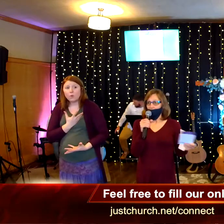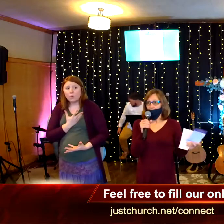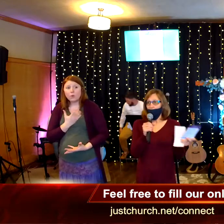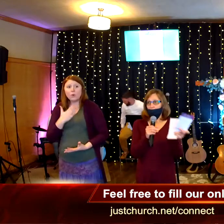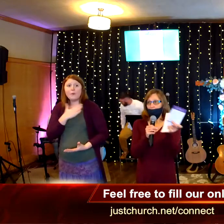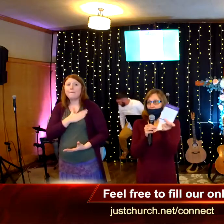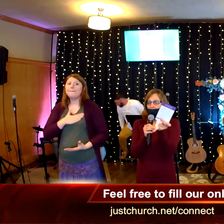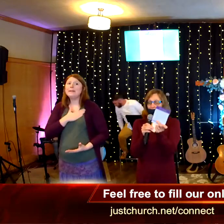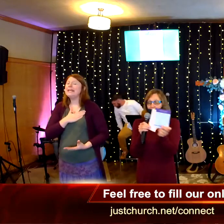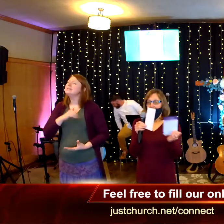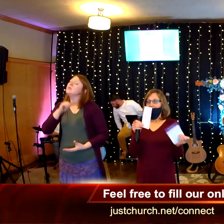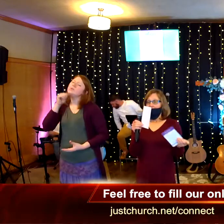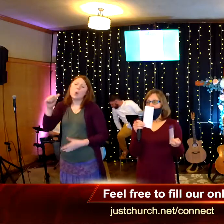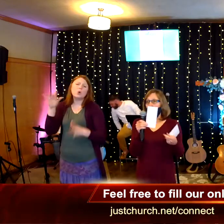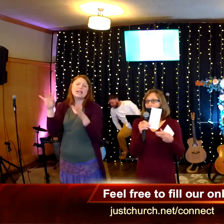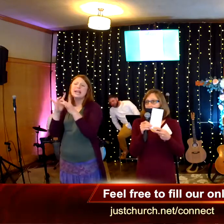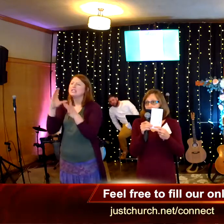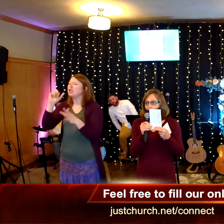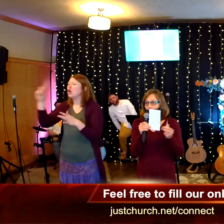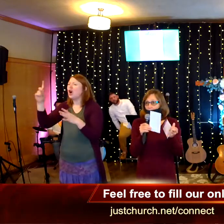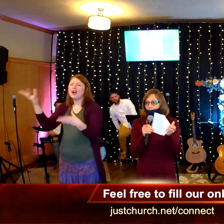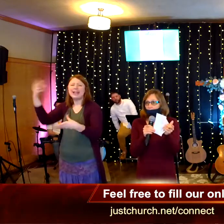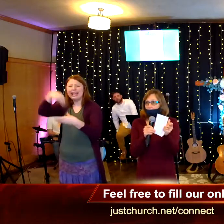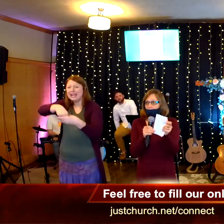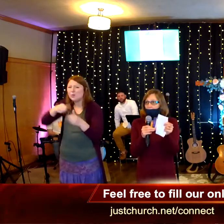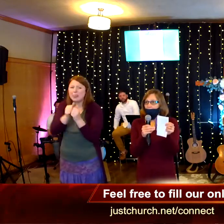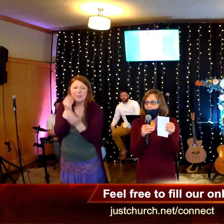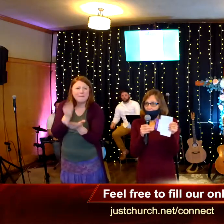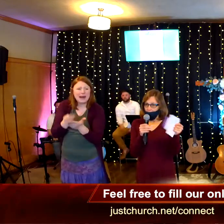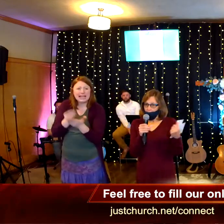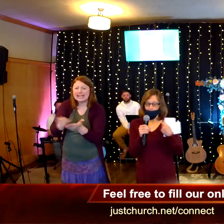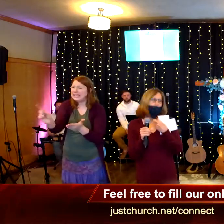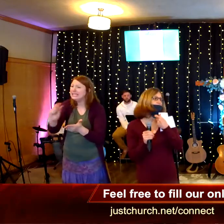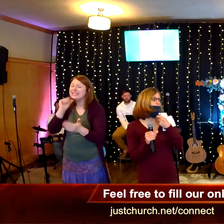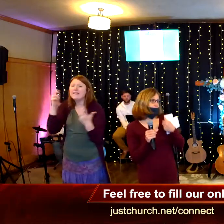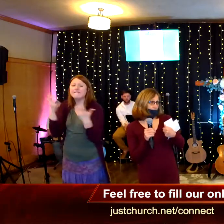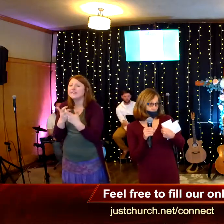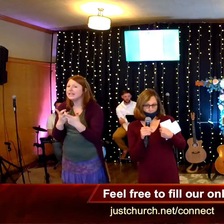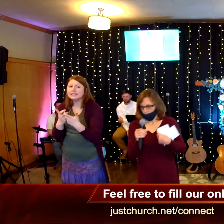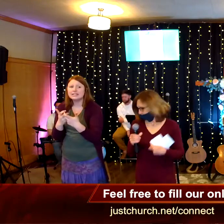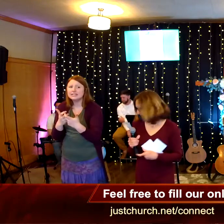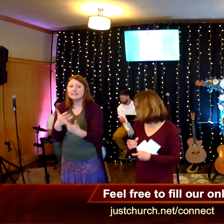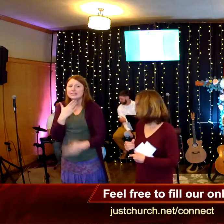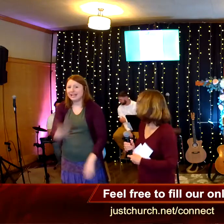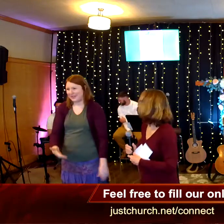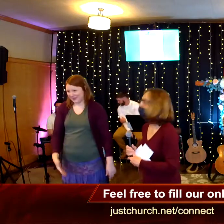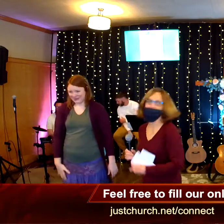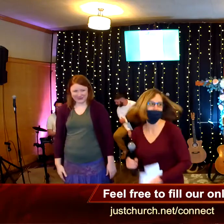your connection card in the envelope. It doesn't fit. Thank you.